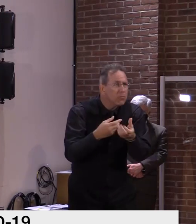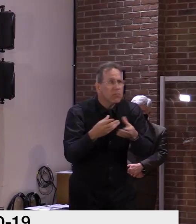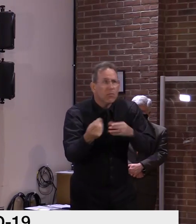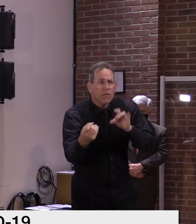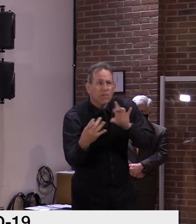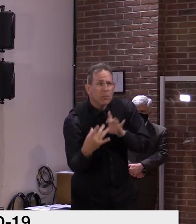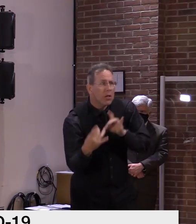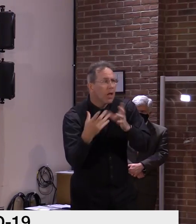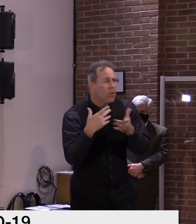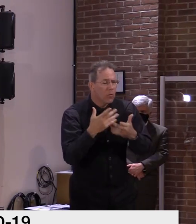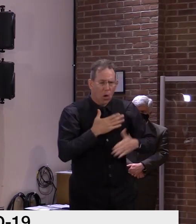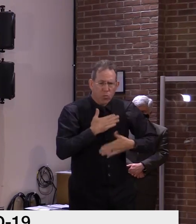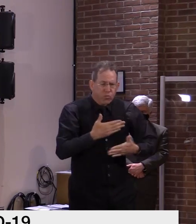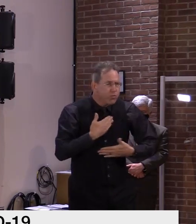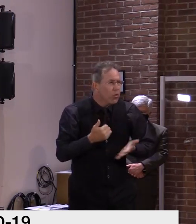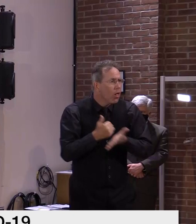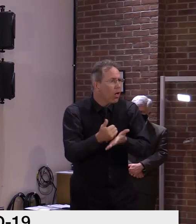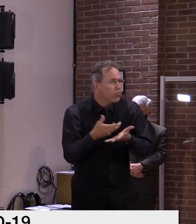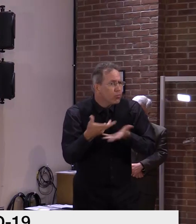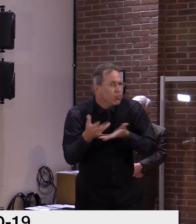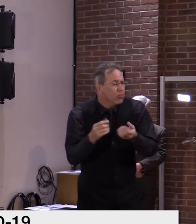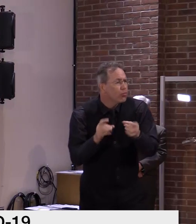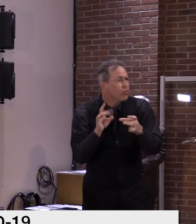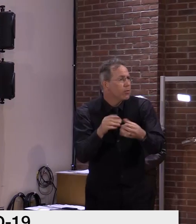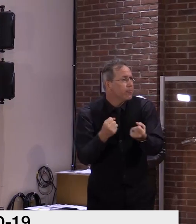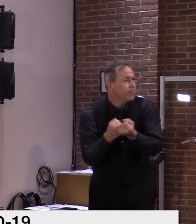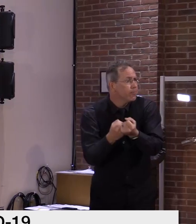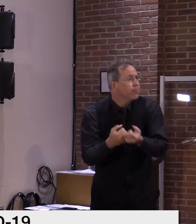most effective.